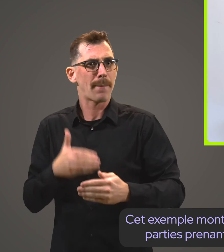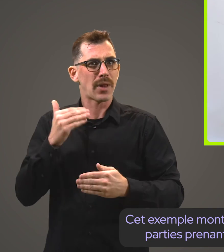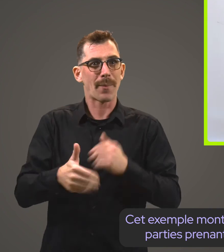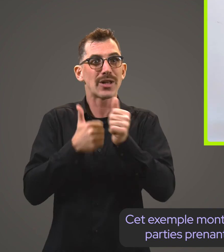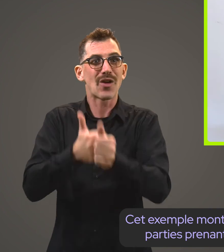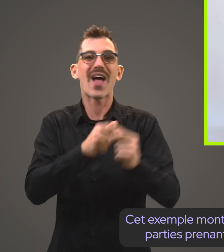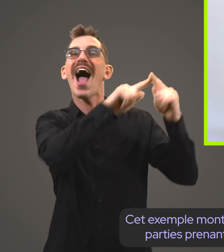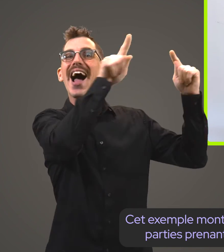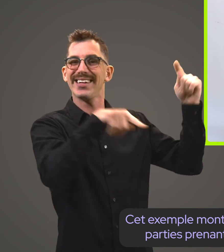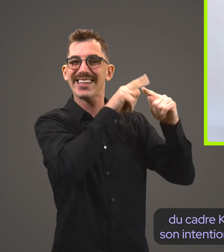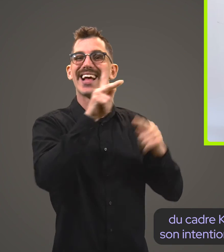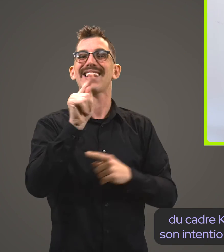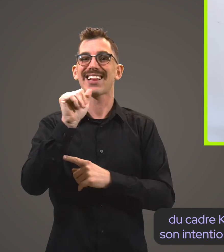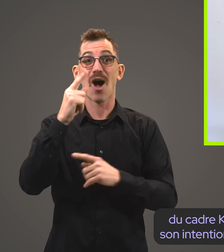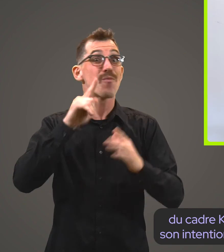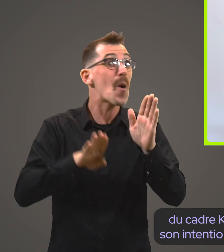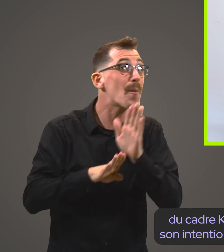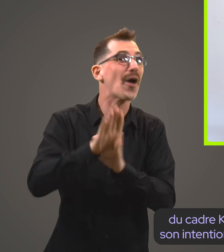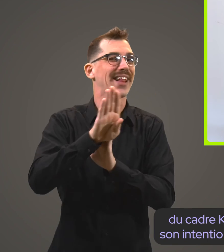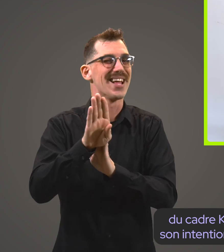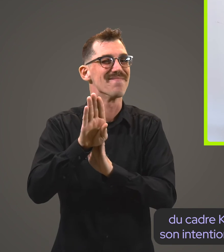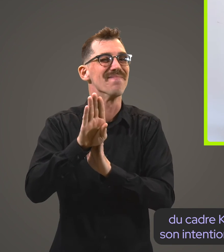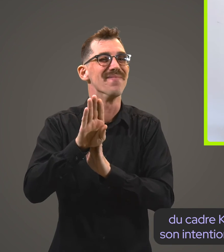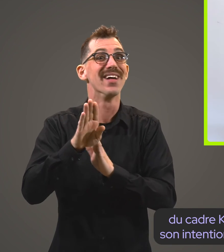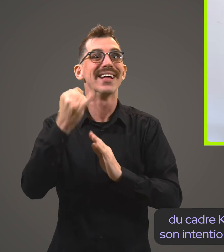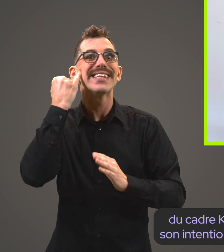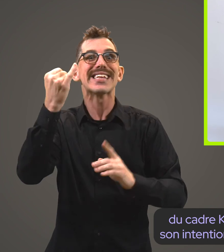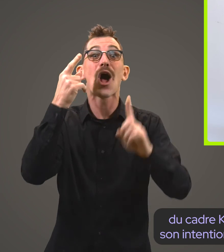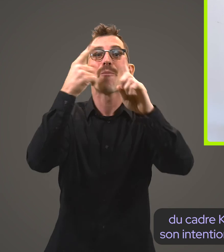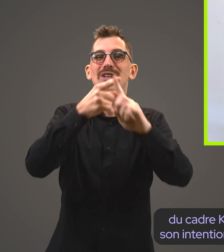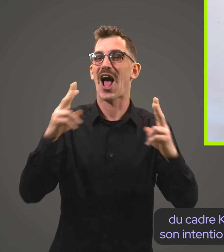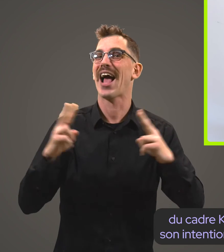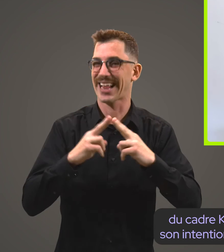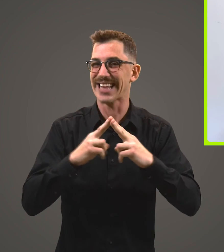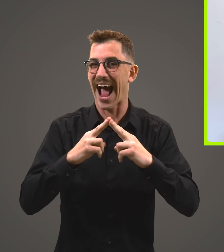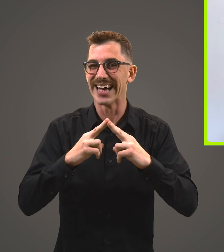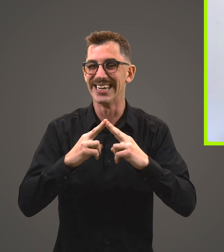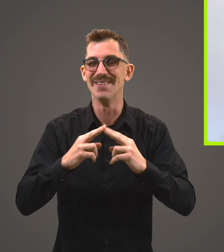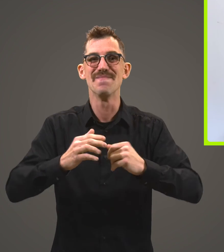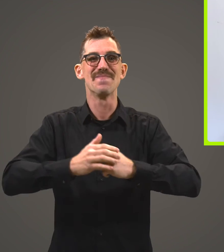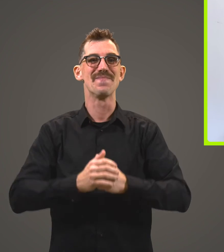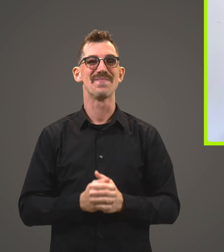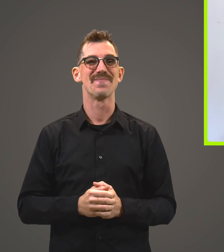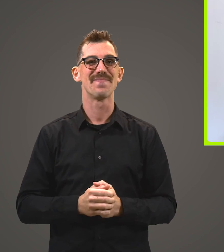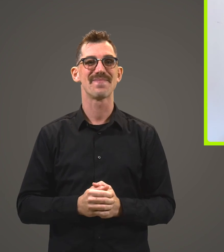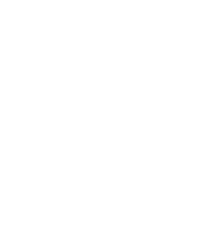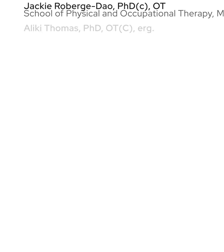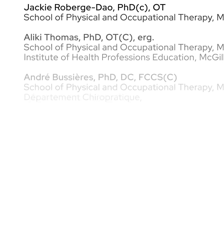stakeholders moved through the steps of the KTA framework to improve their retention of knowledge.